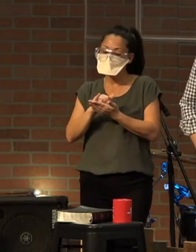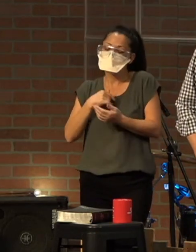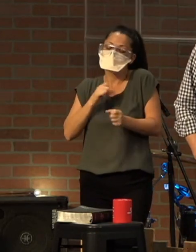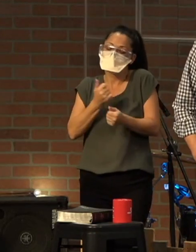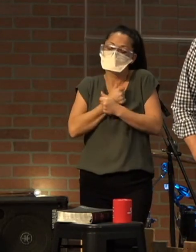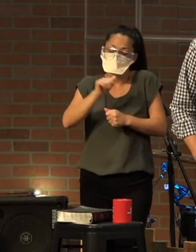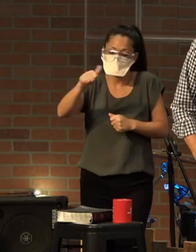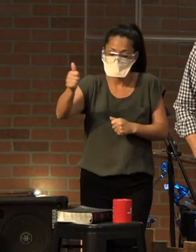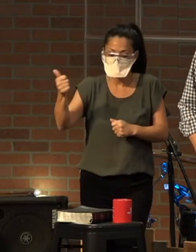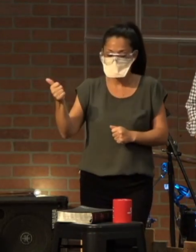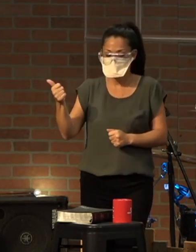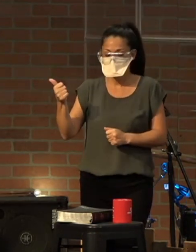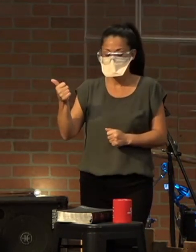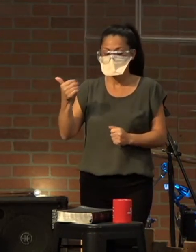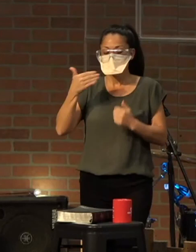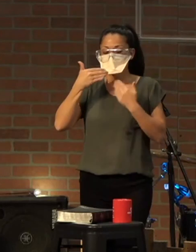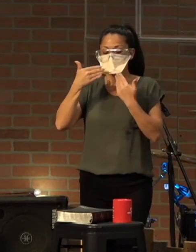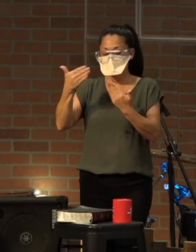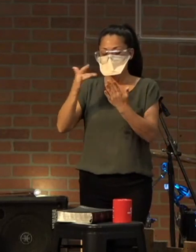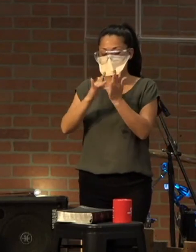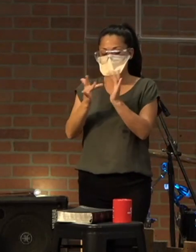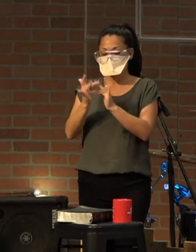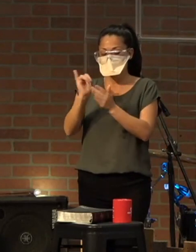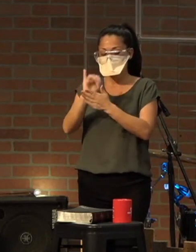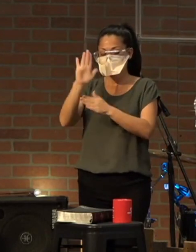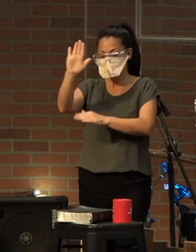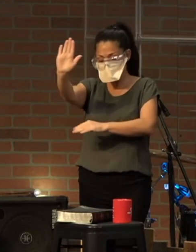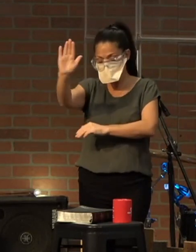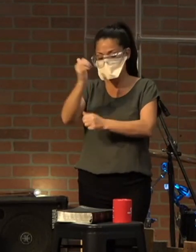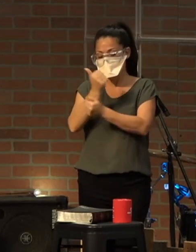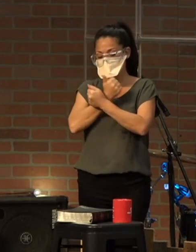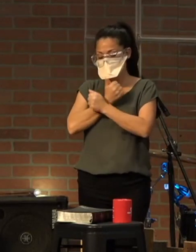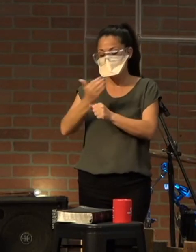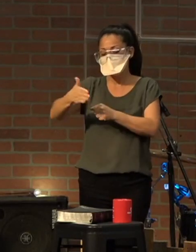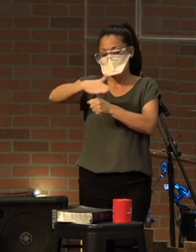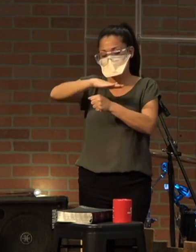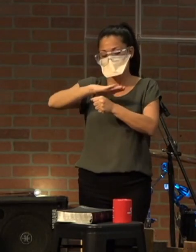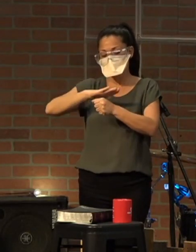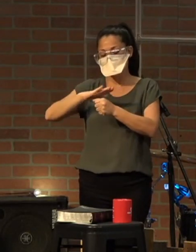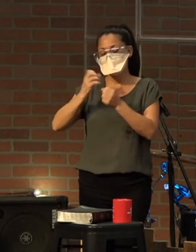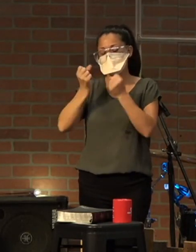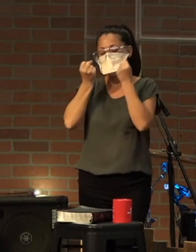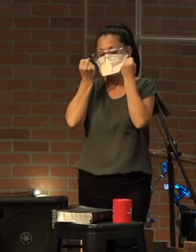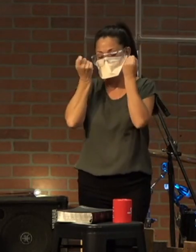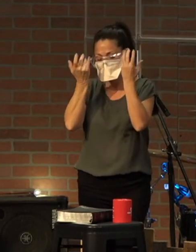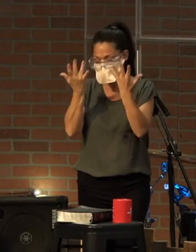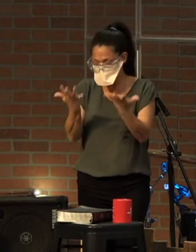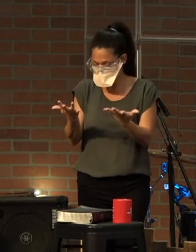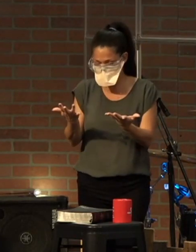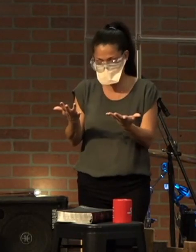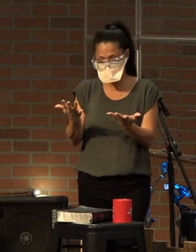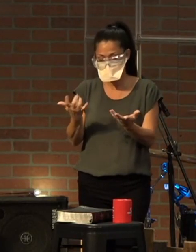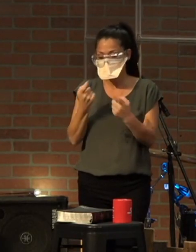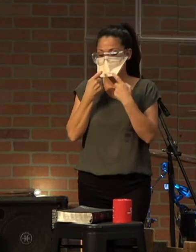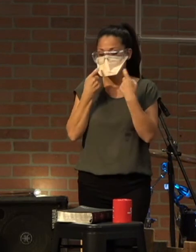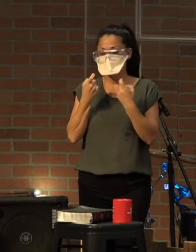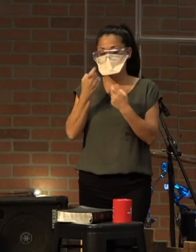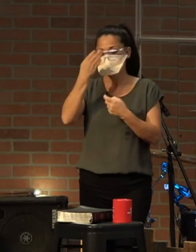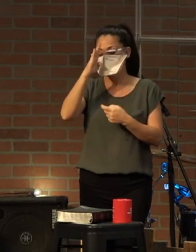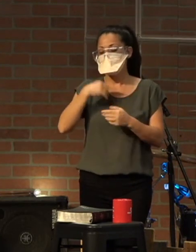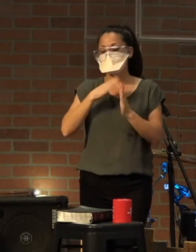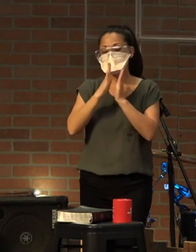others. Thank you, Jesus, that your love covers over a multitude of sins. God, I